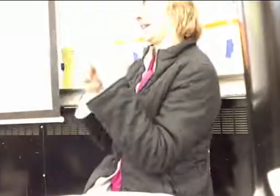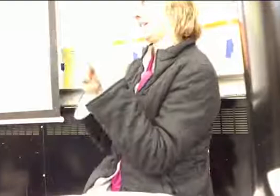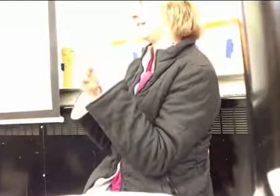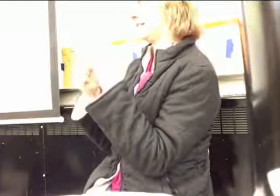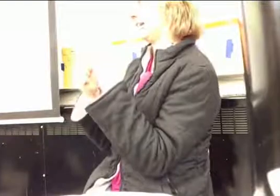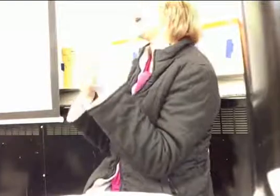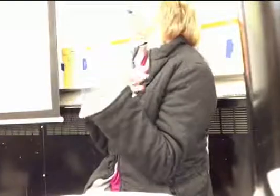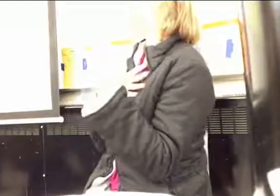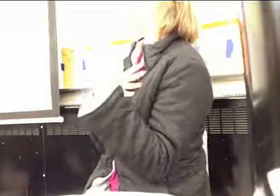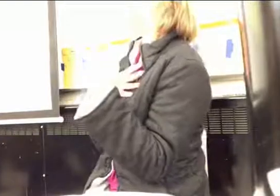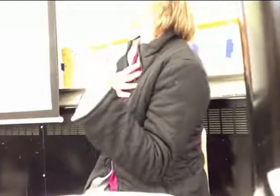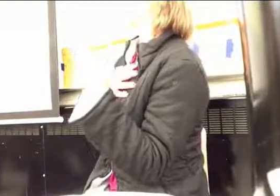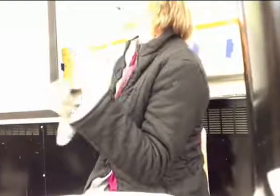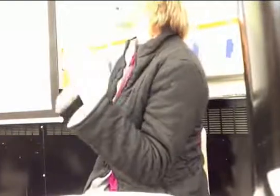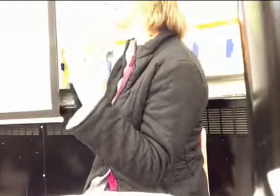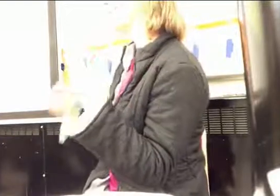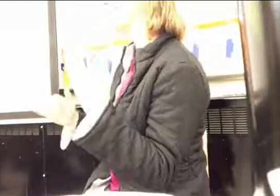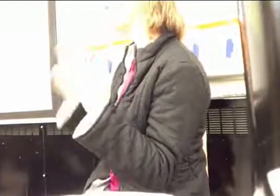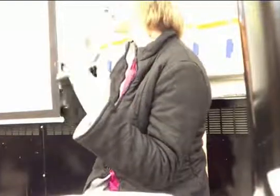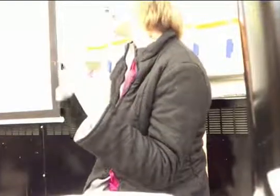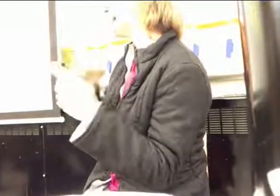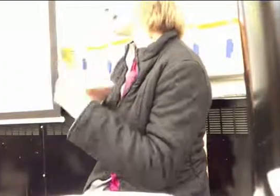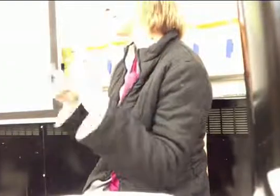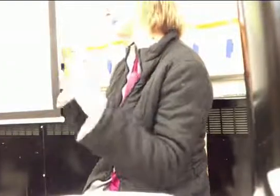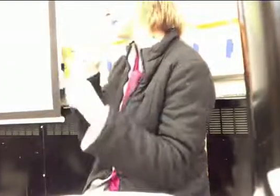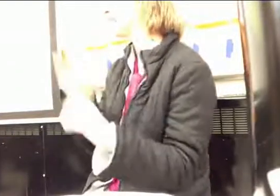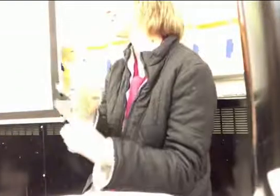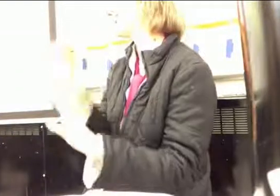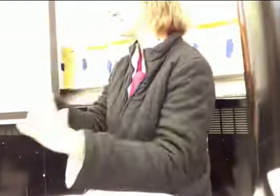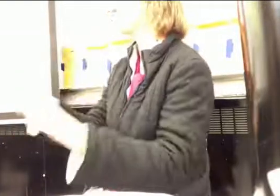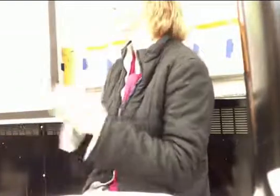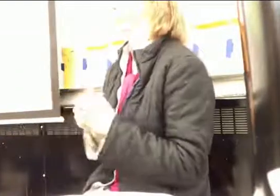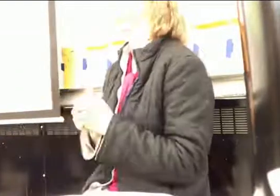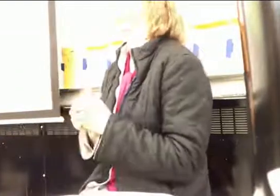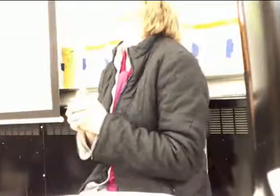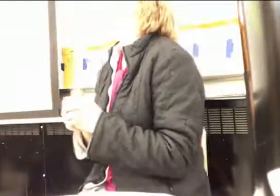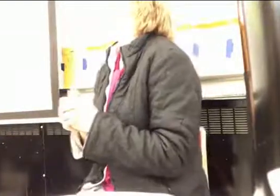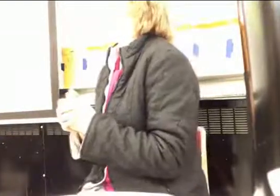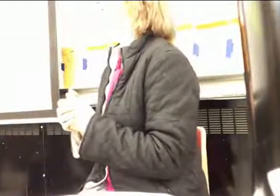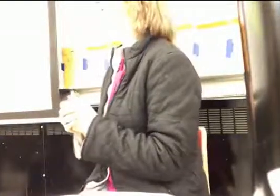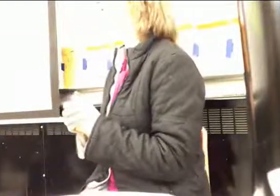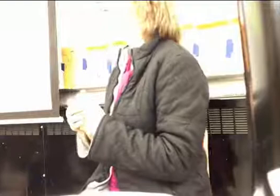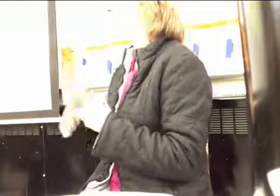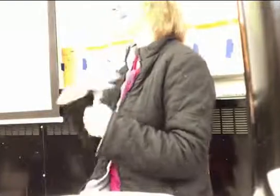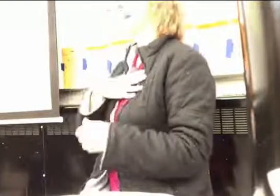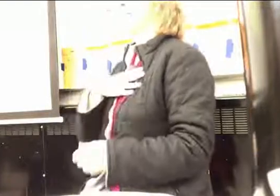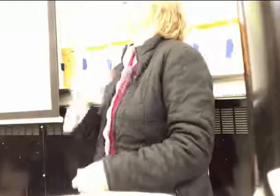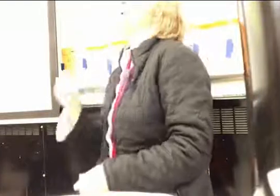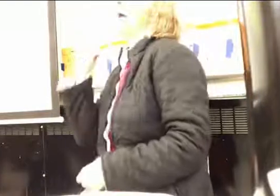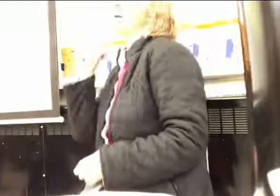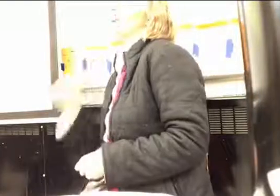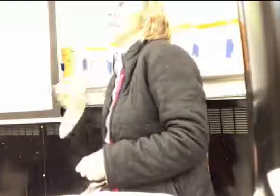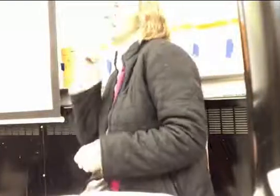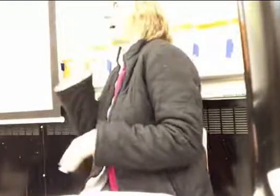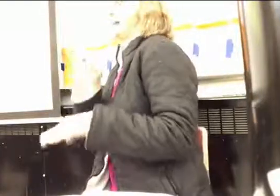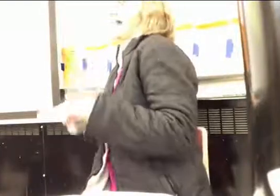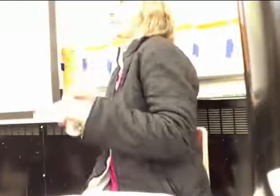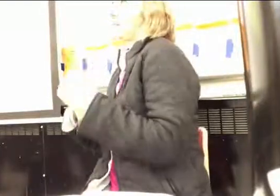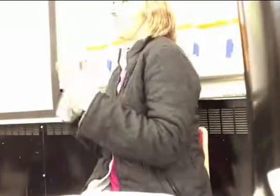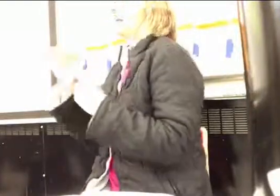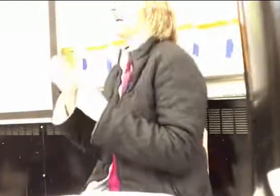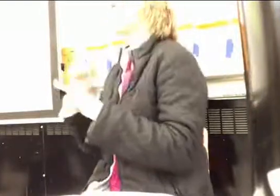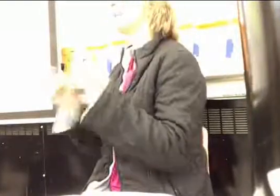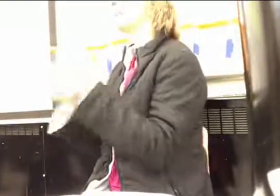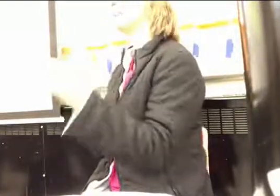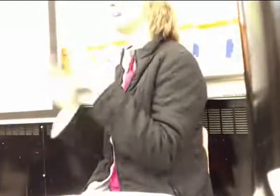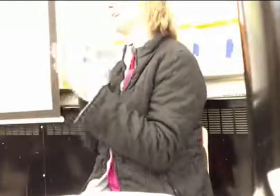It's white gold, which is technically fake gold, but we're going to ignore that, okay? Because white gold is not natural in the environment, but whatever, it's